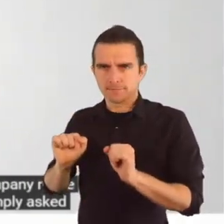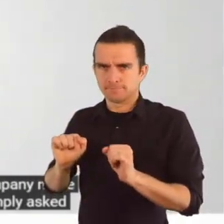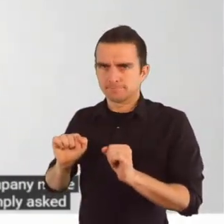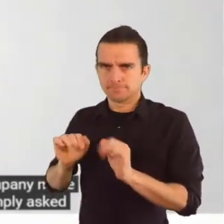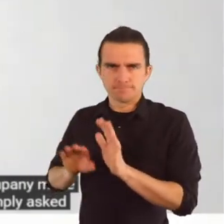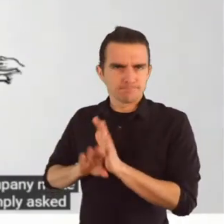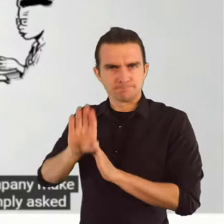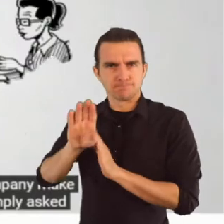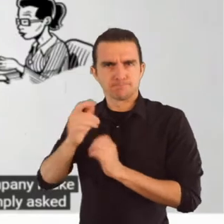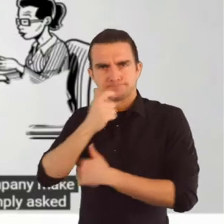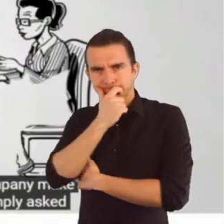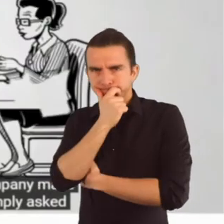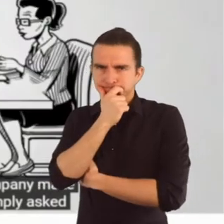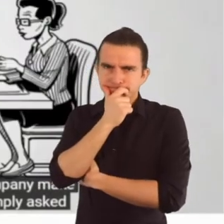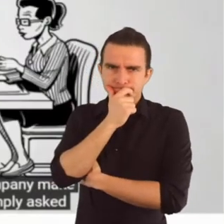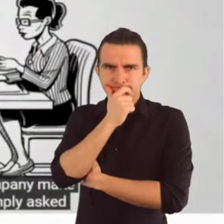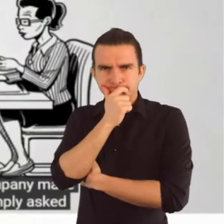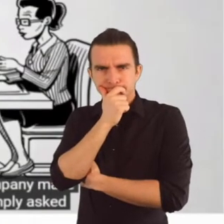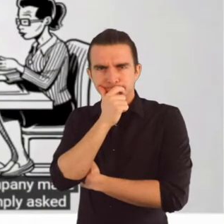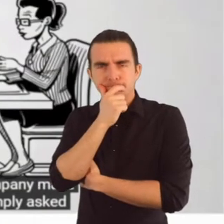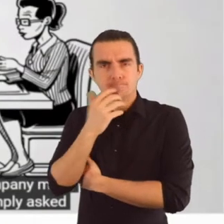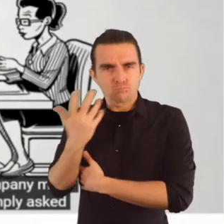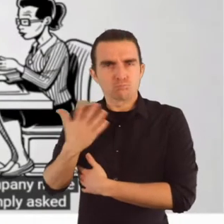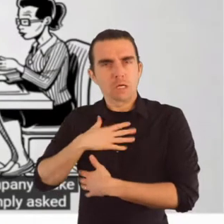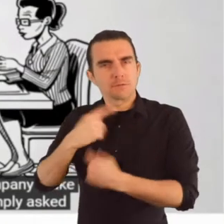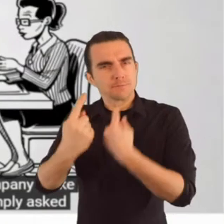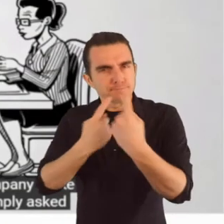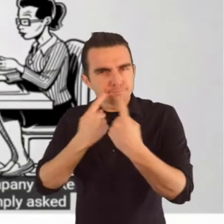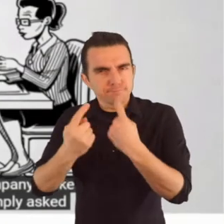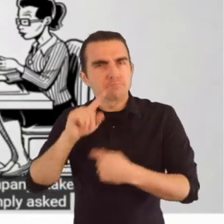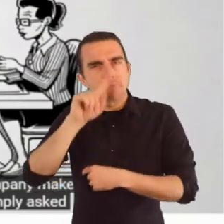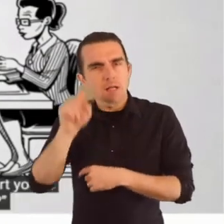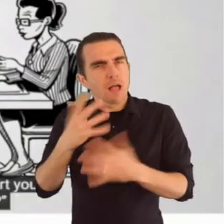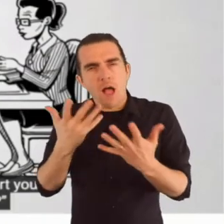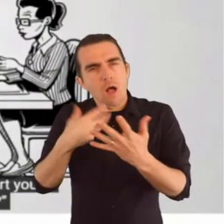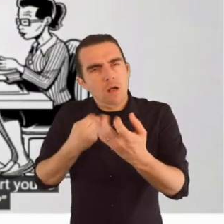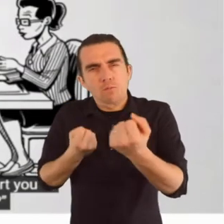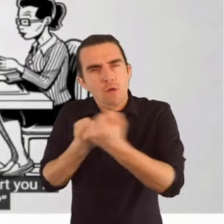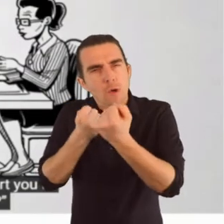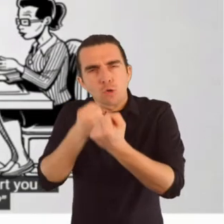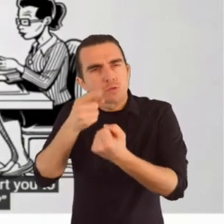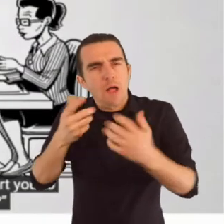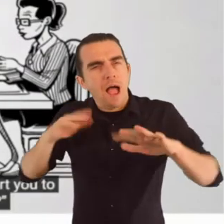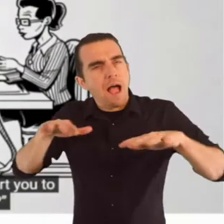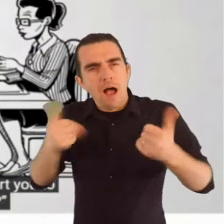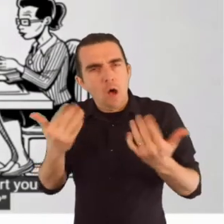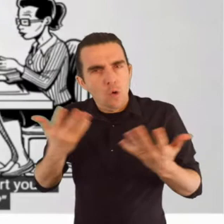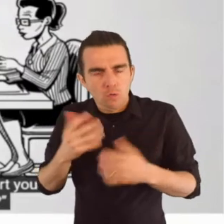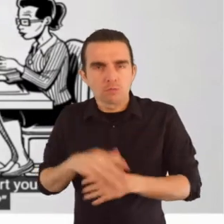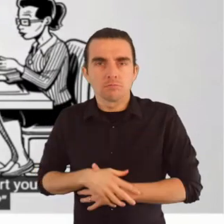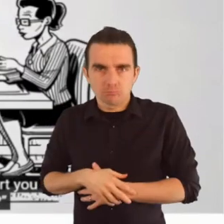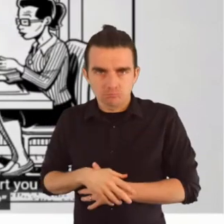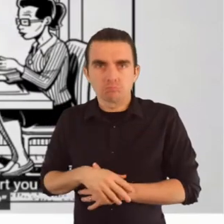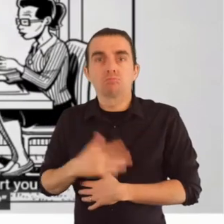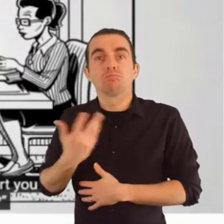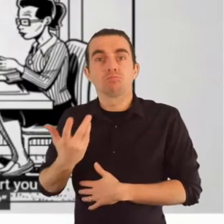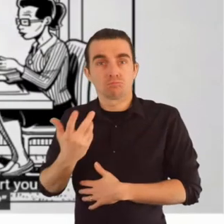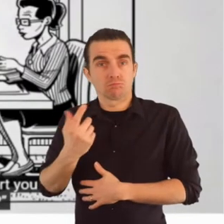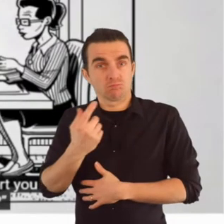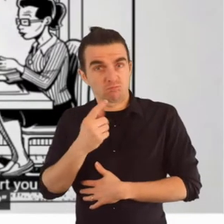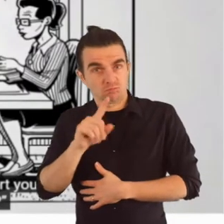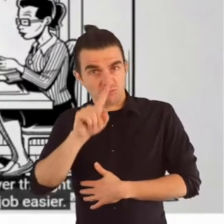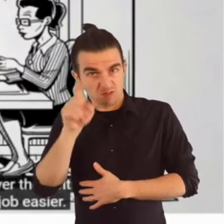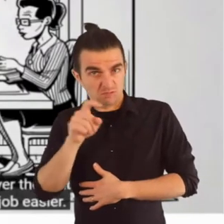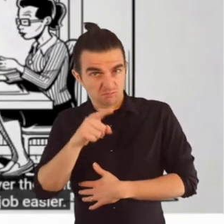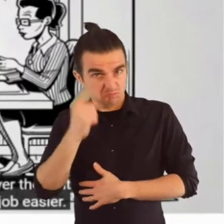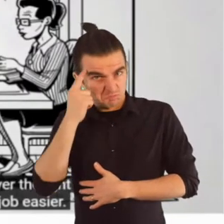Amir's company make it work? Well, the supervisors simply asked the question, how can I support you to perform your job